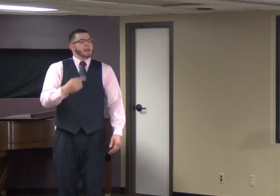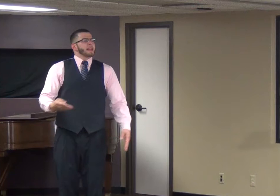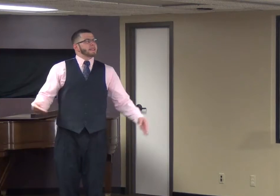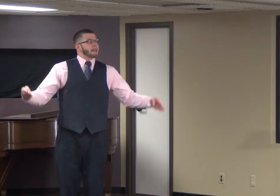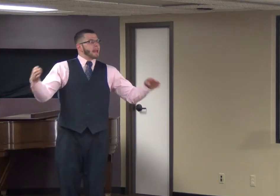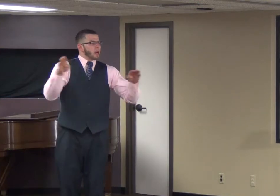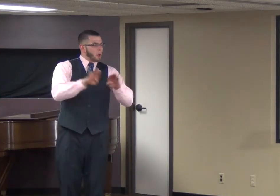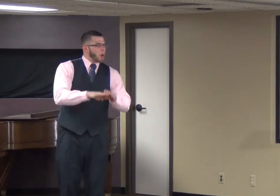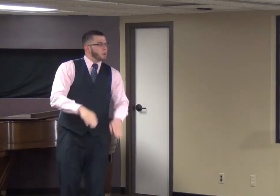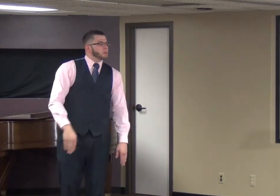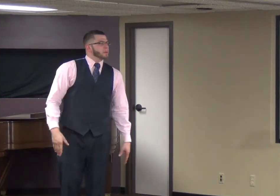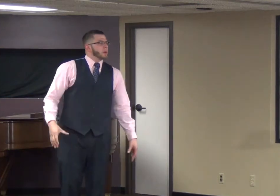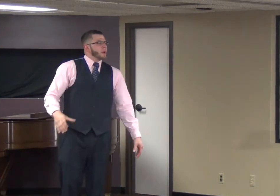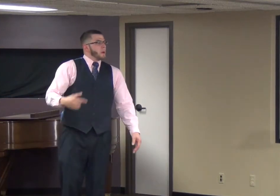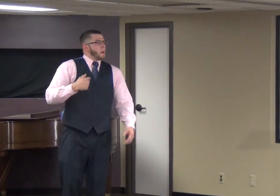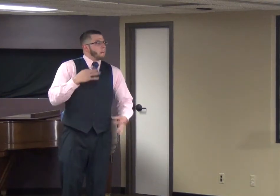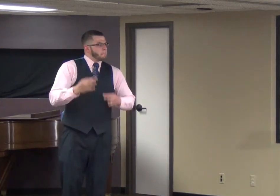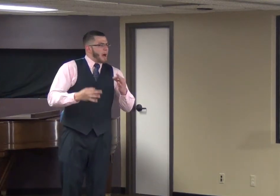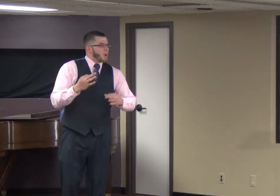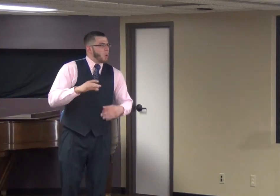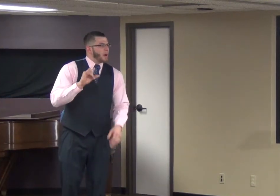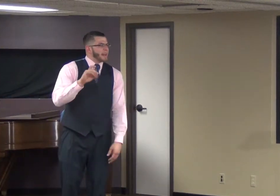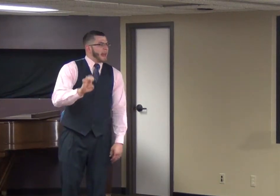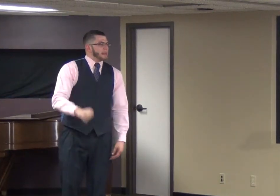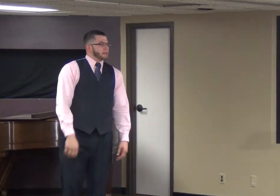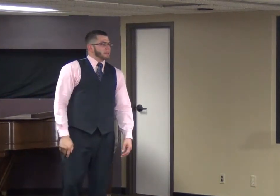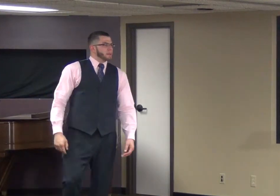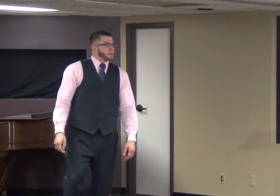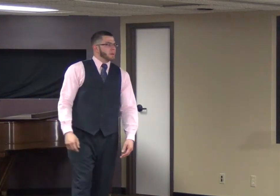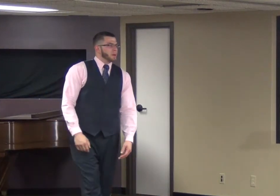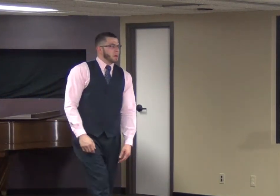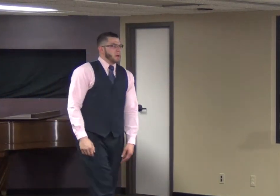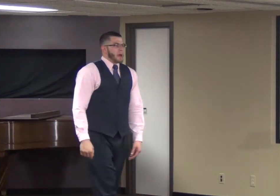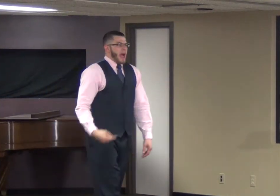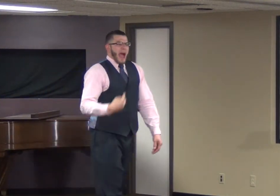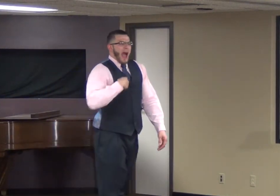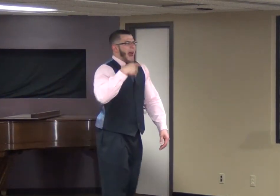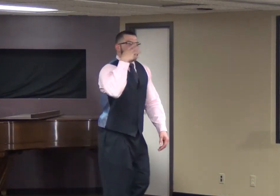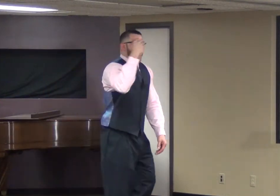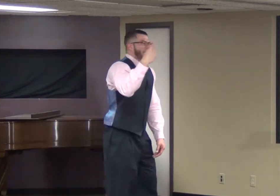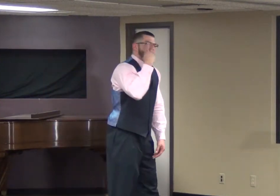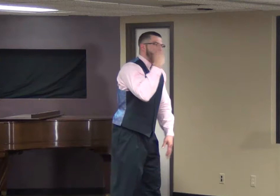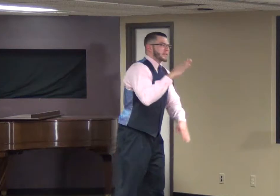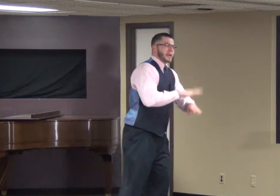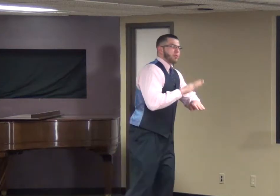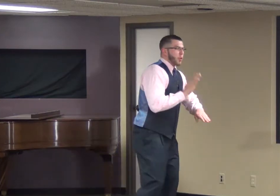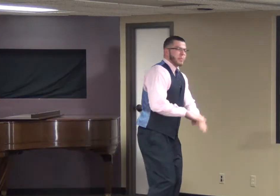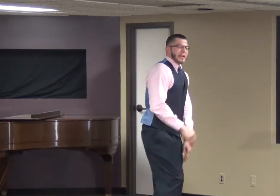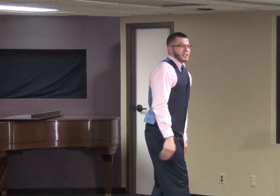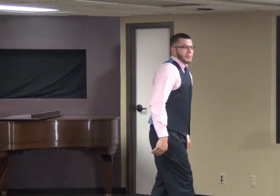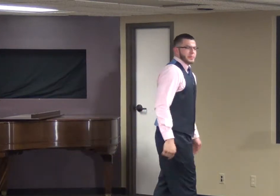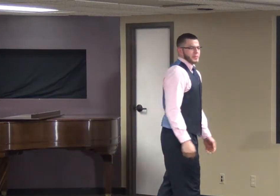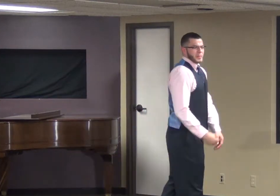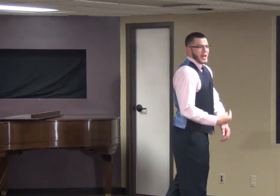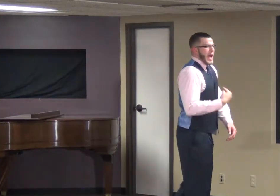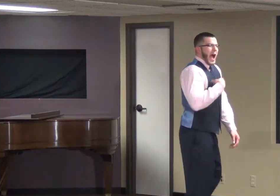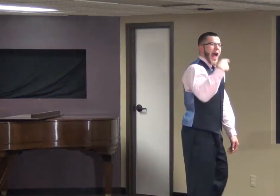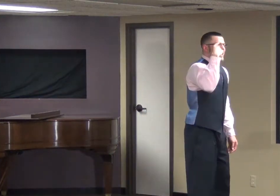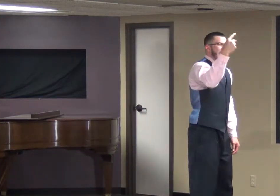that said they closed my court case. I didn't have to go see probation. I didn't have to